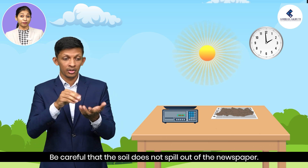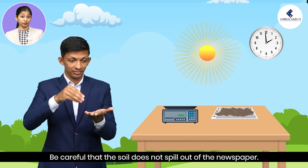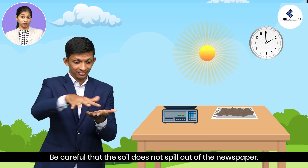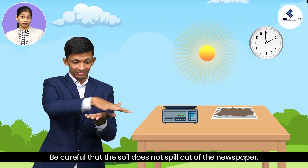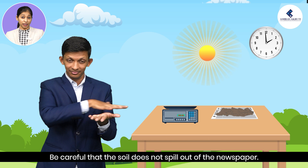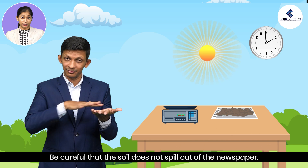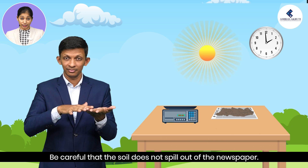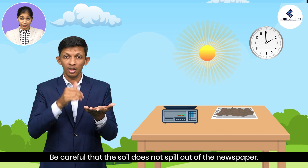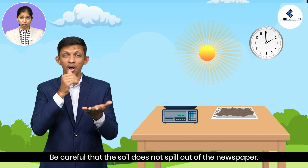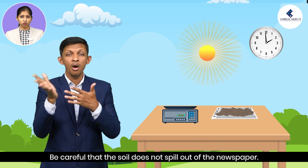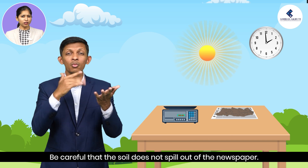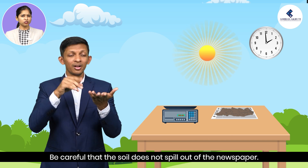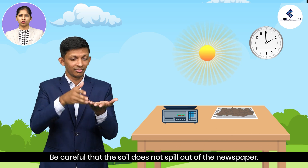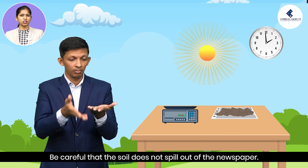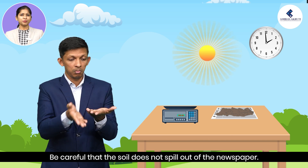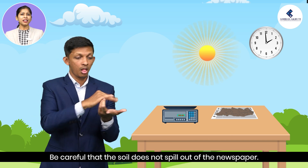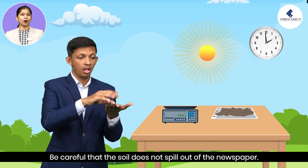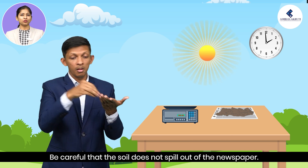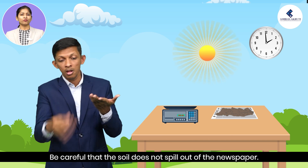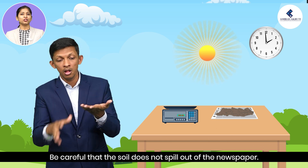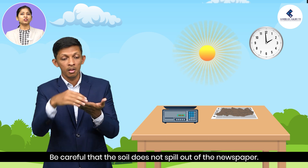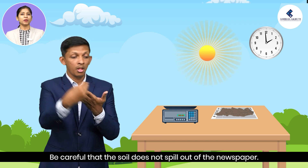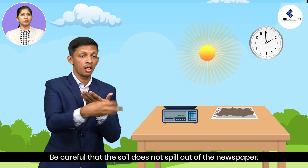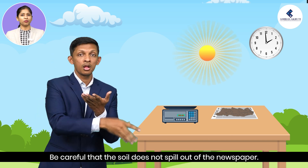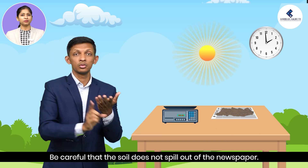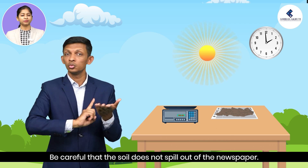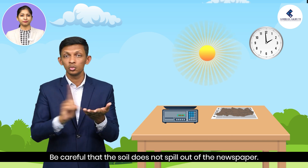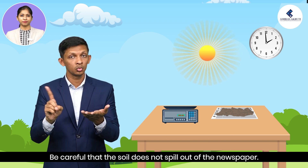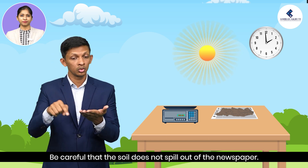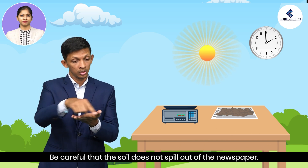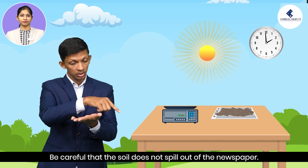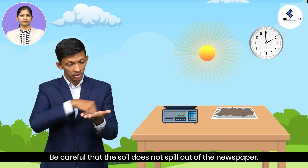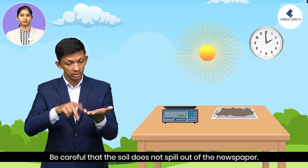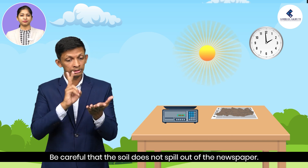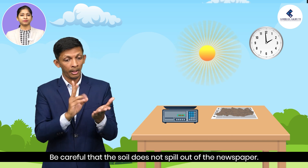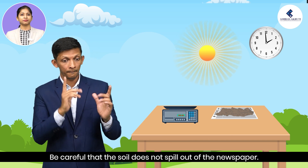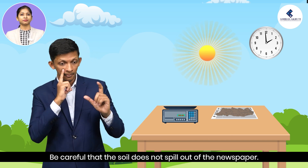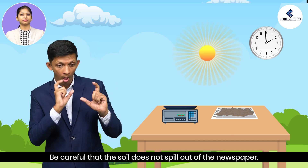Be careful that the soil does not spill out of the newspaper.